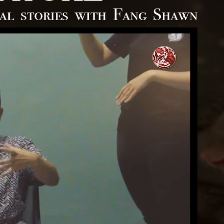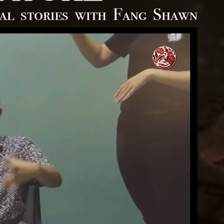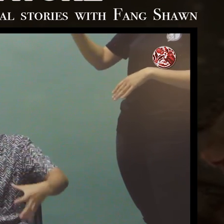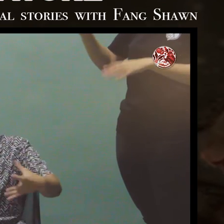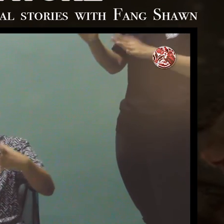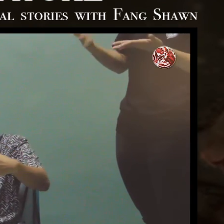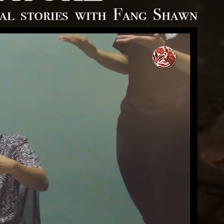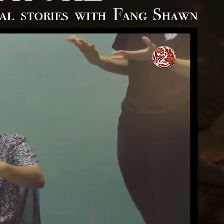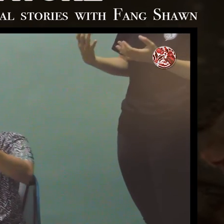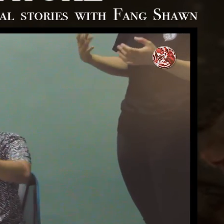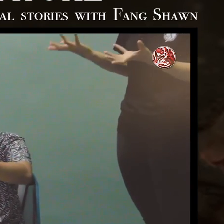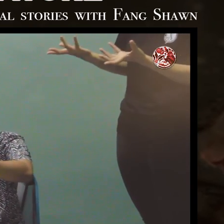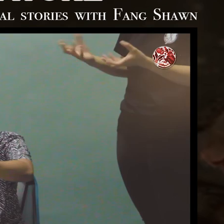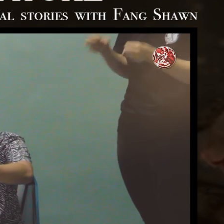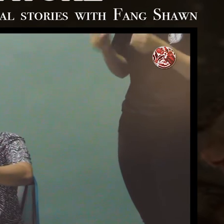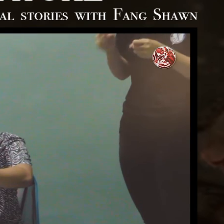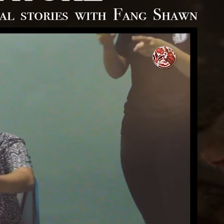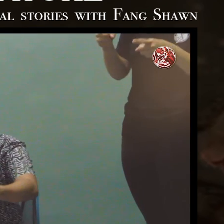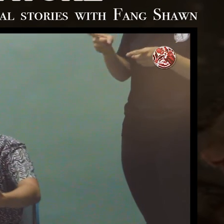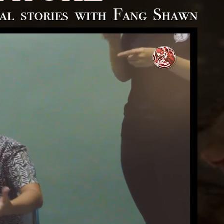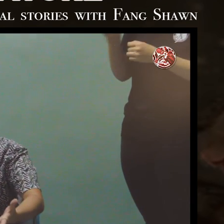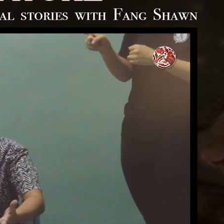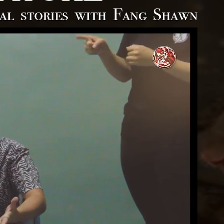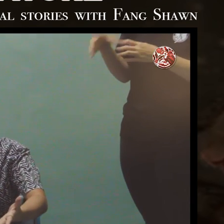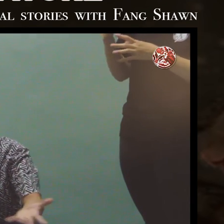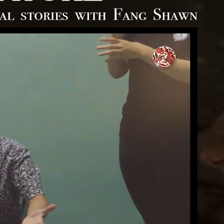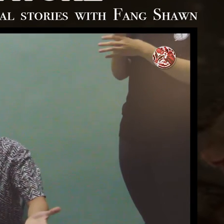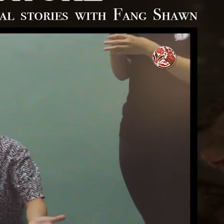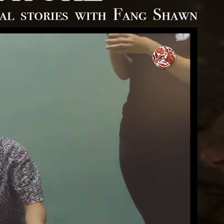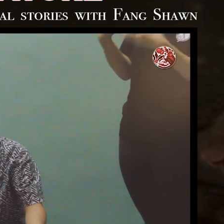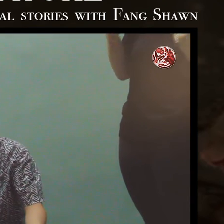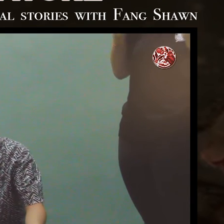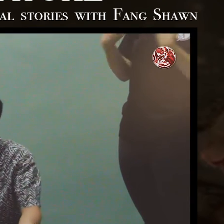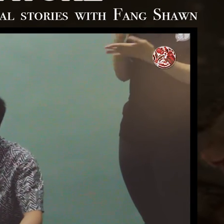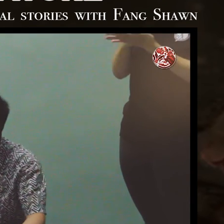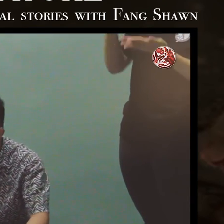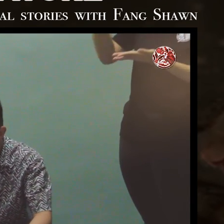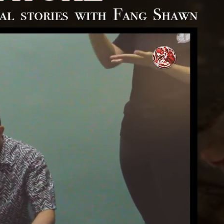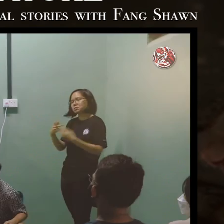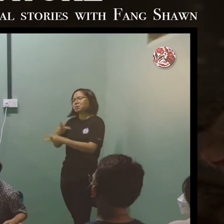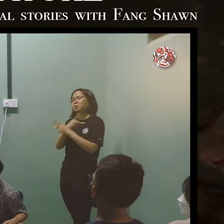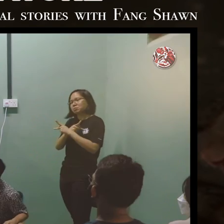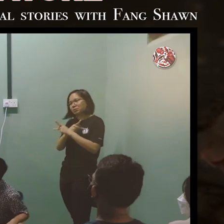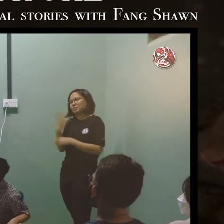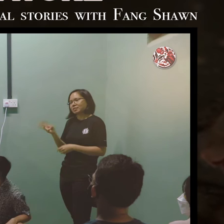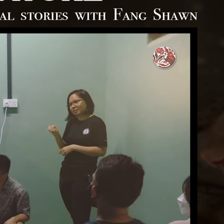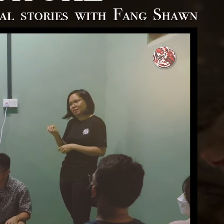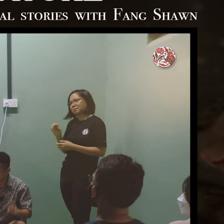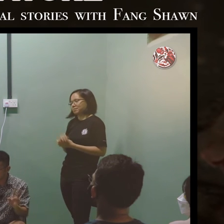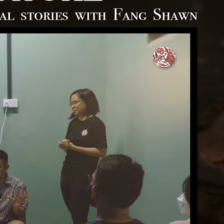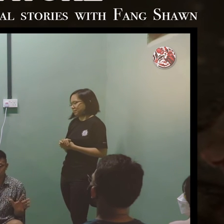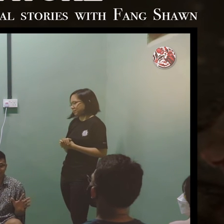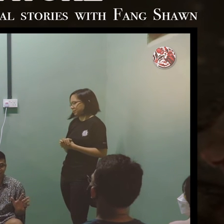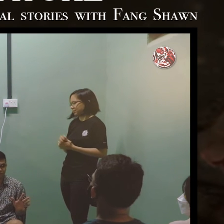or security guard to camp there to make sure that people are acting ethically? How do you do that, right? So I think the onus